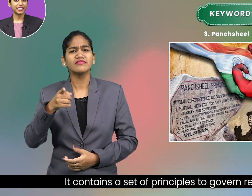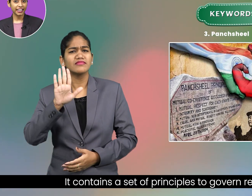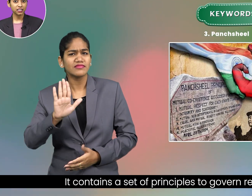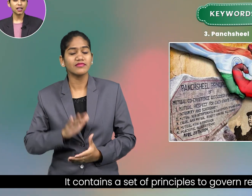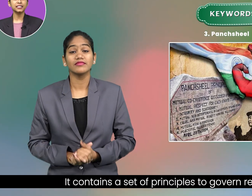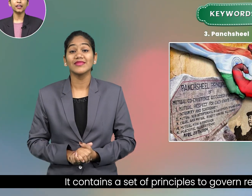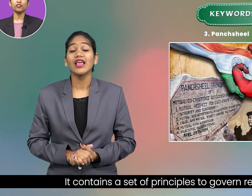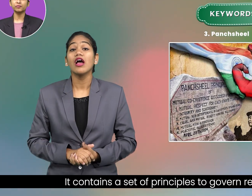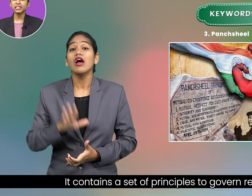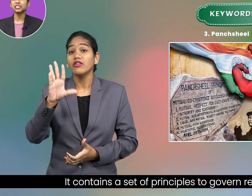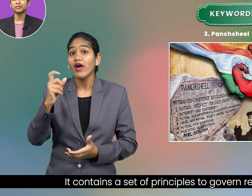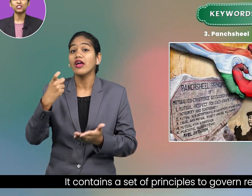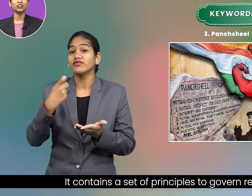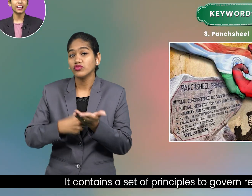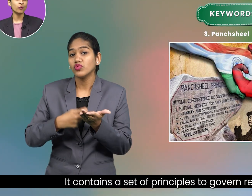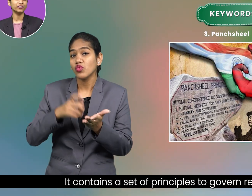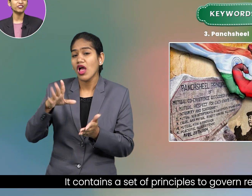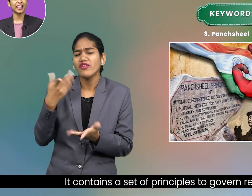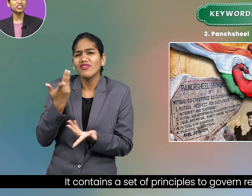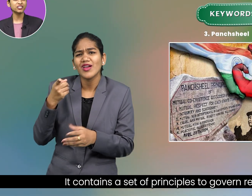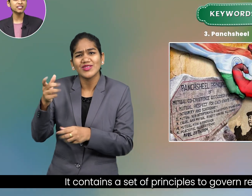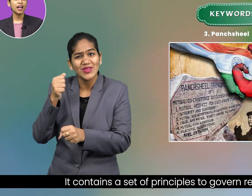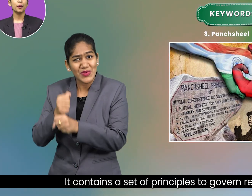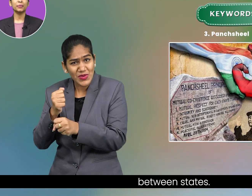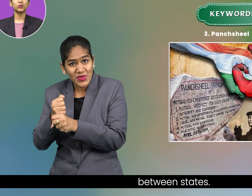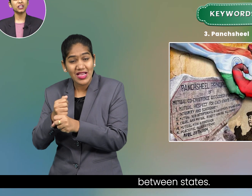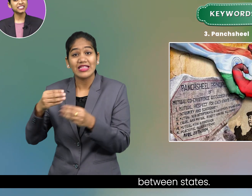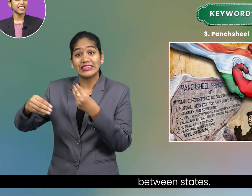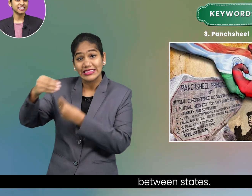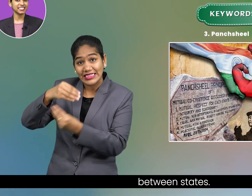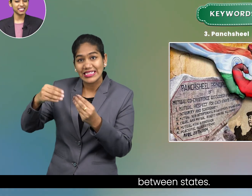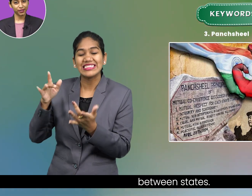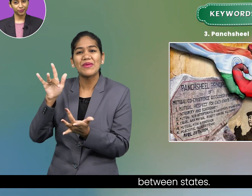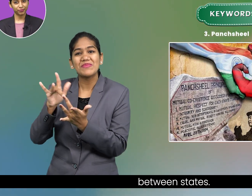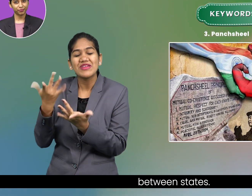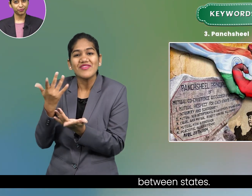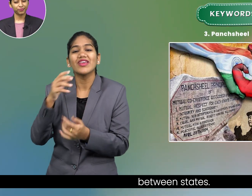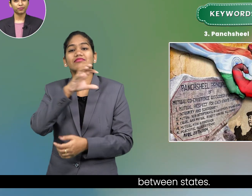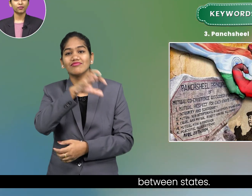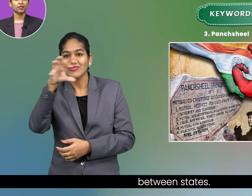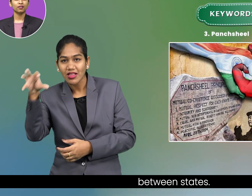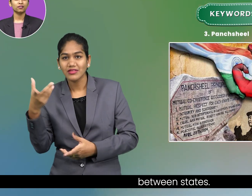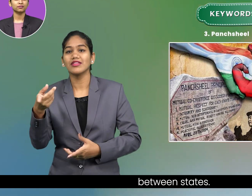It contains a set of principles to govern relations between states.